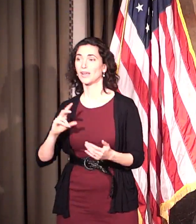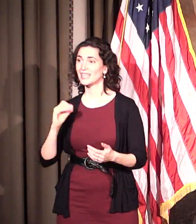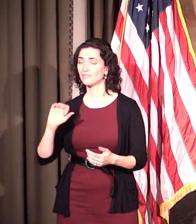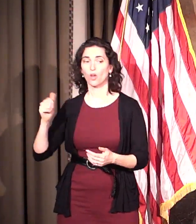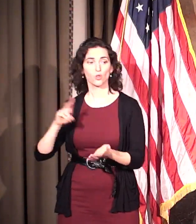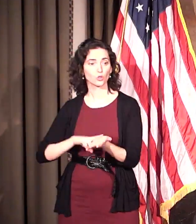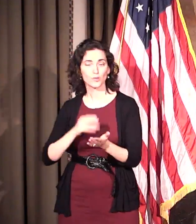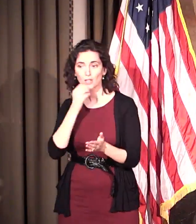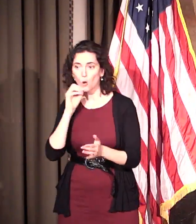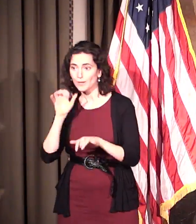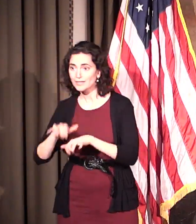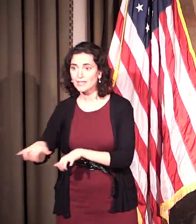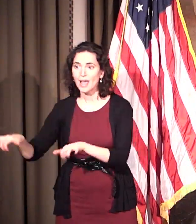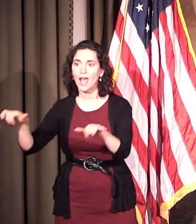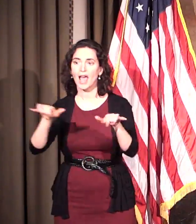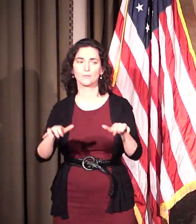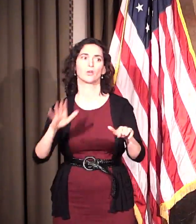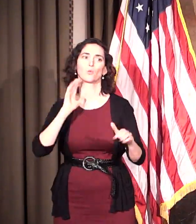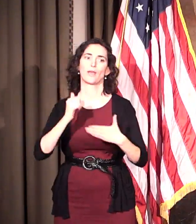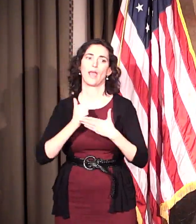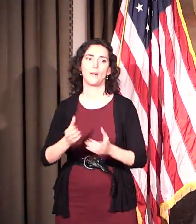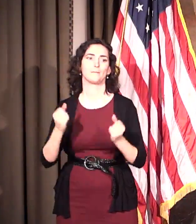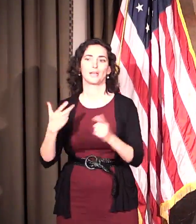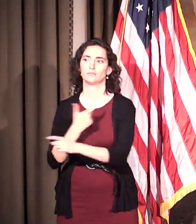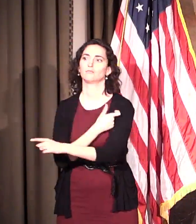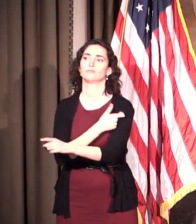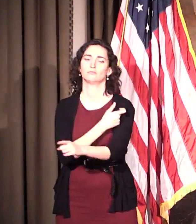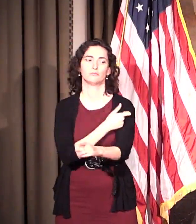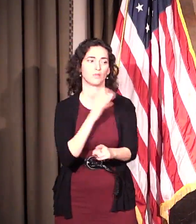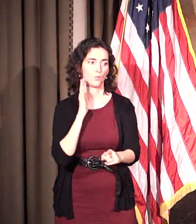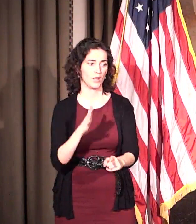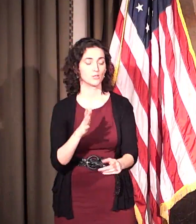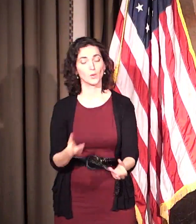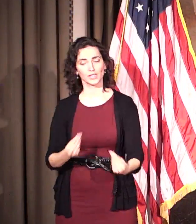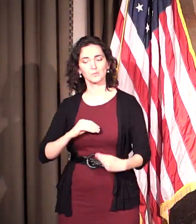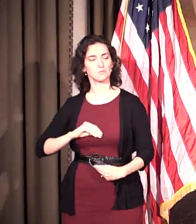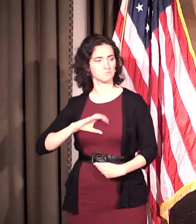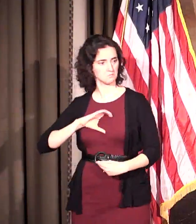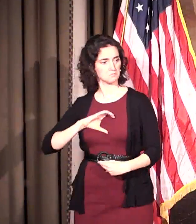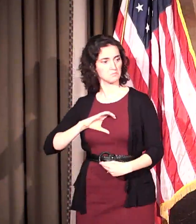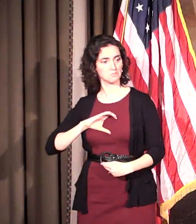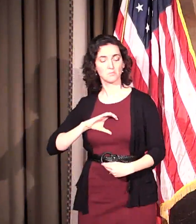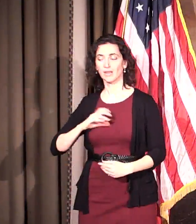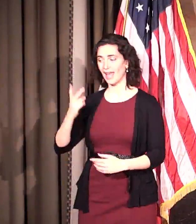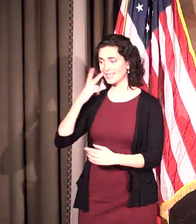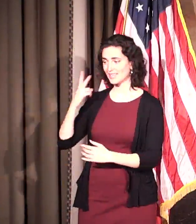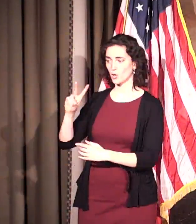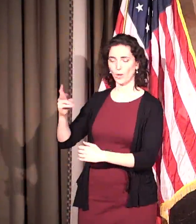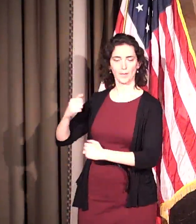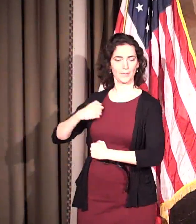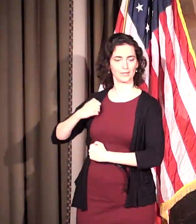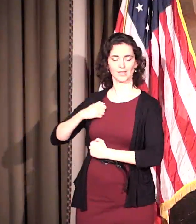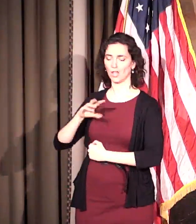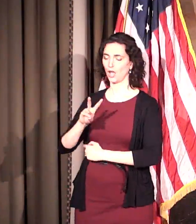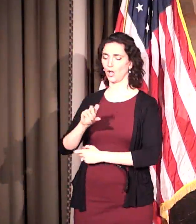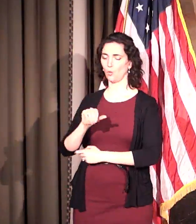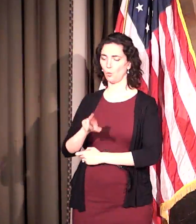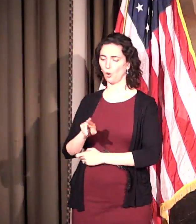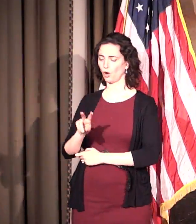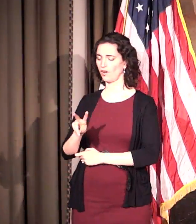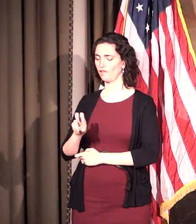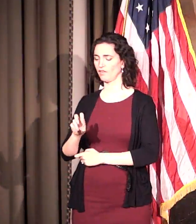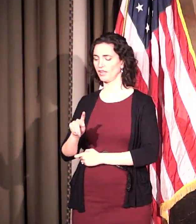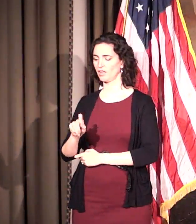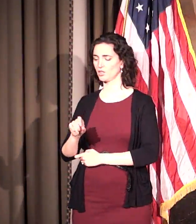or enough people vaccinated. So I'm somewhat gratified by what we're seeing at our war veterans homes. I don't have that level of visibility